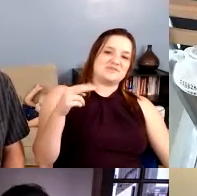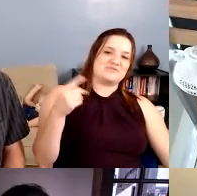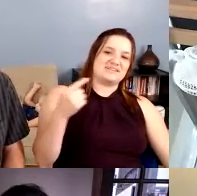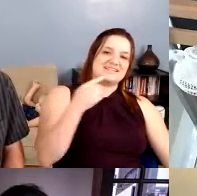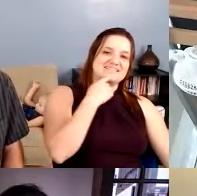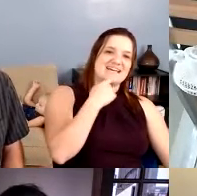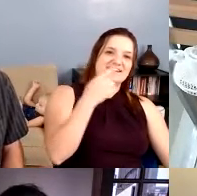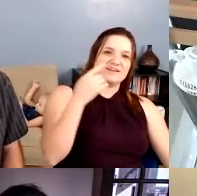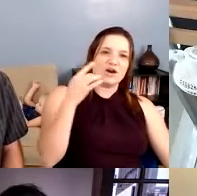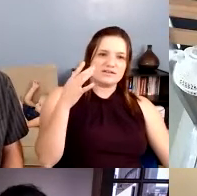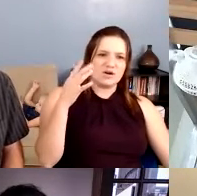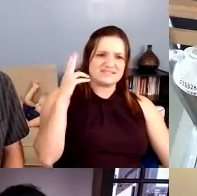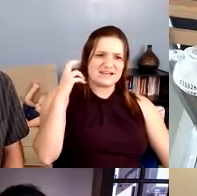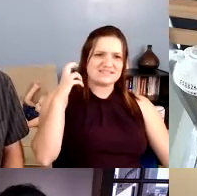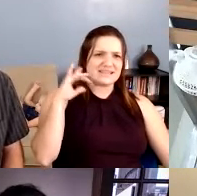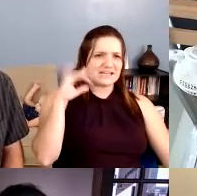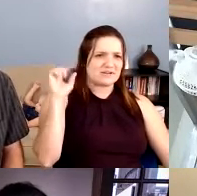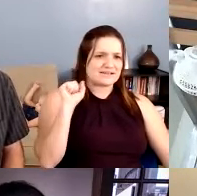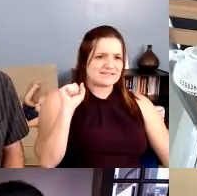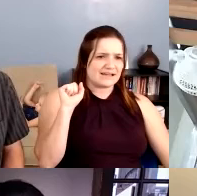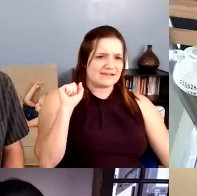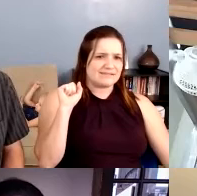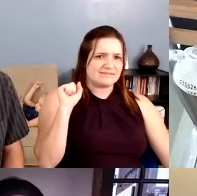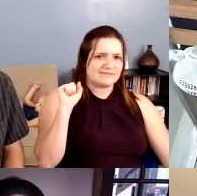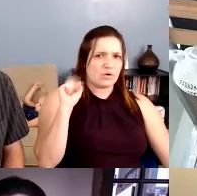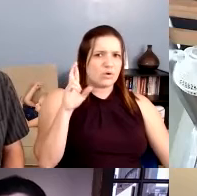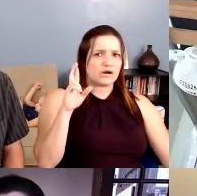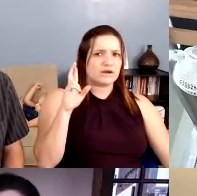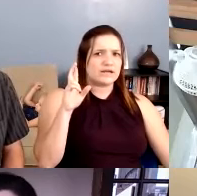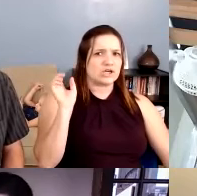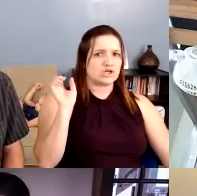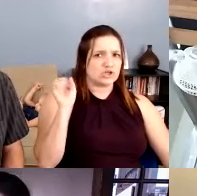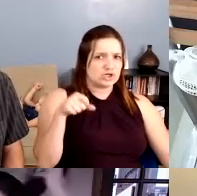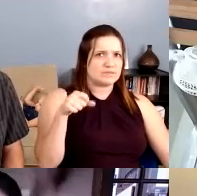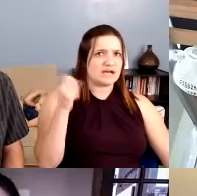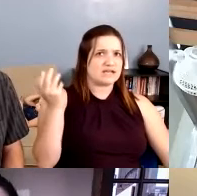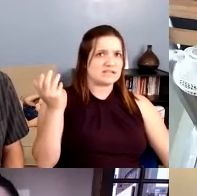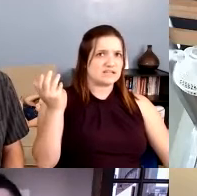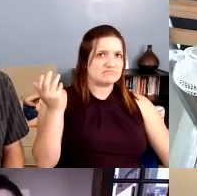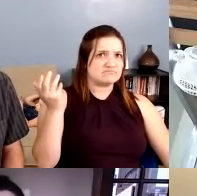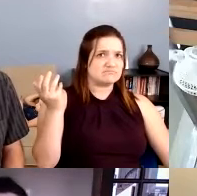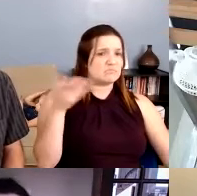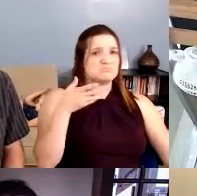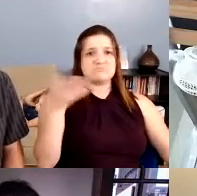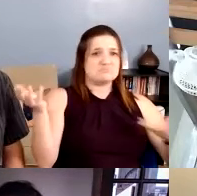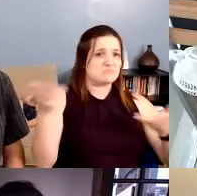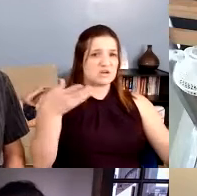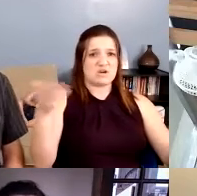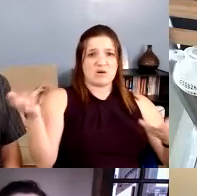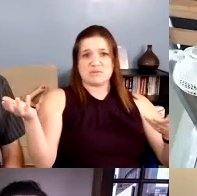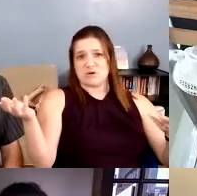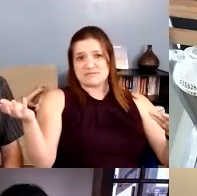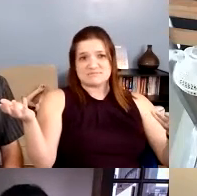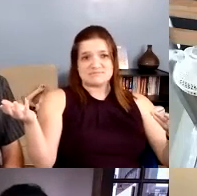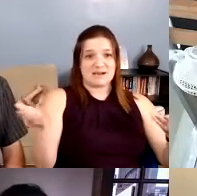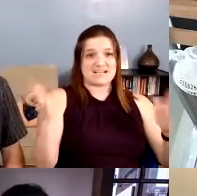I was reading one thing that said, oh, it sounds like thunder outside. Or it could be Godzilla. We don't